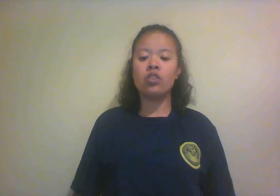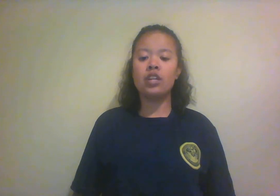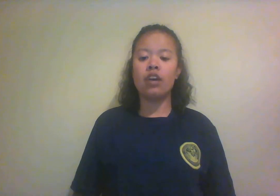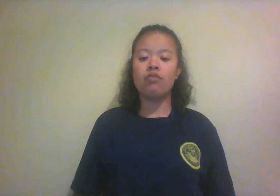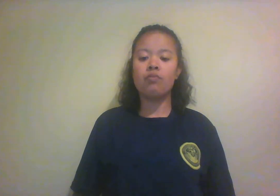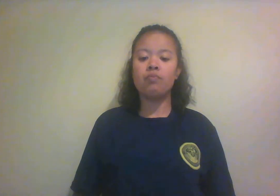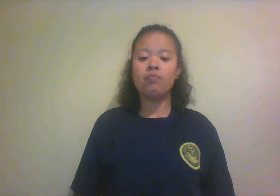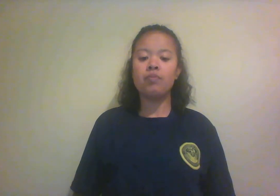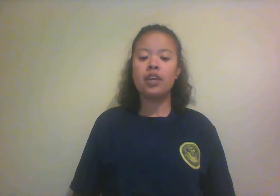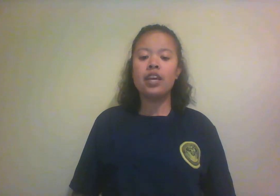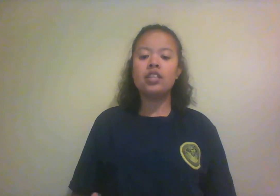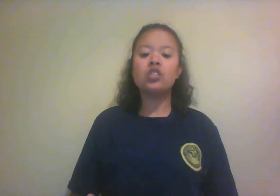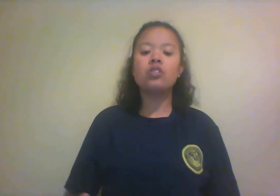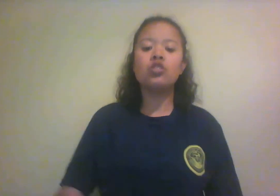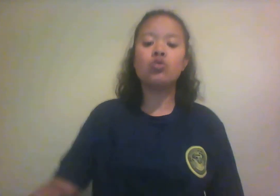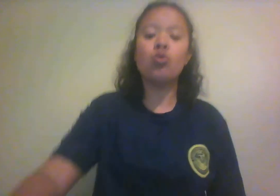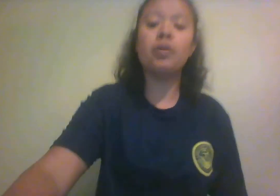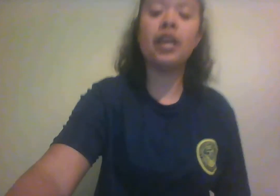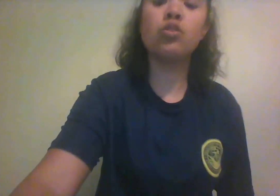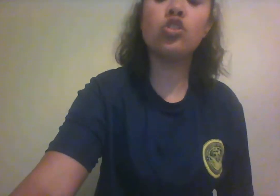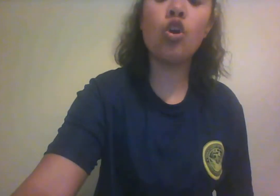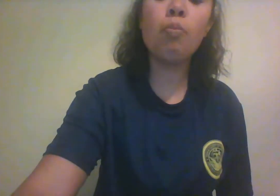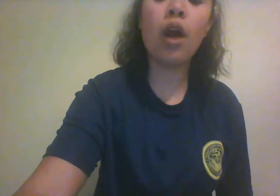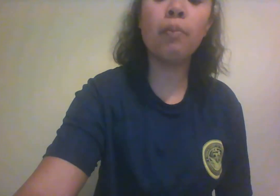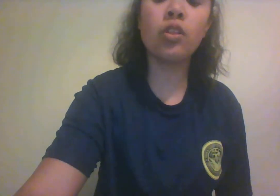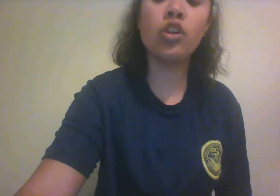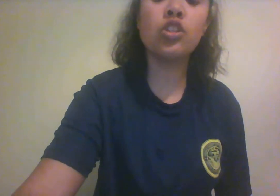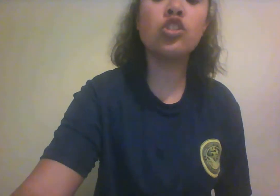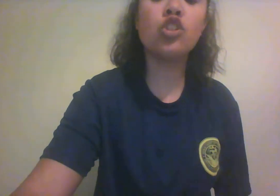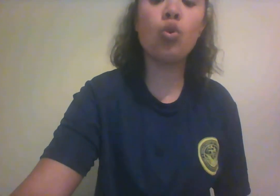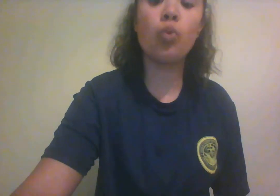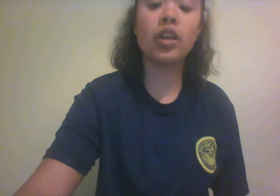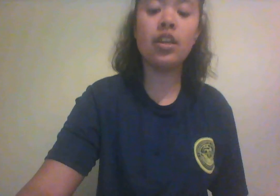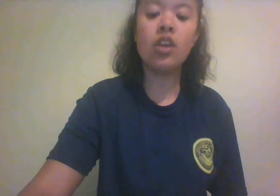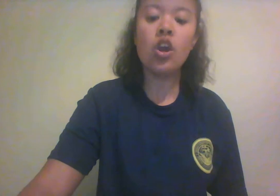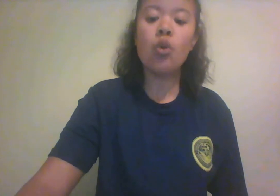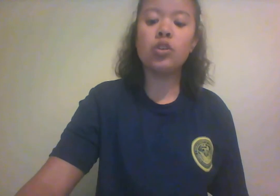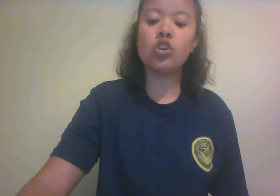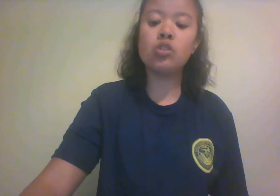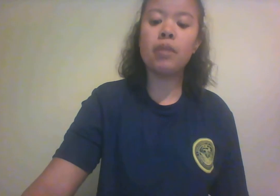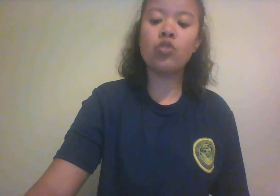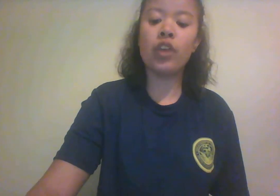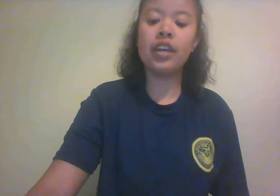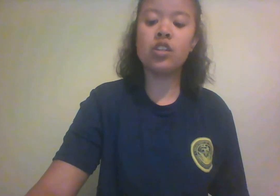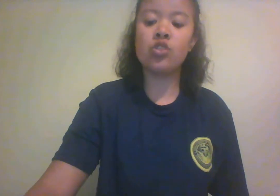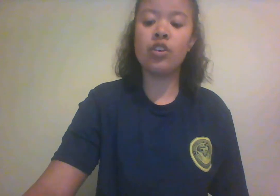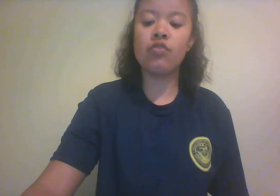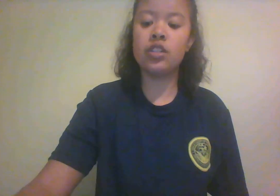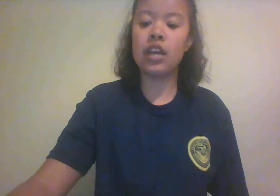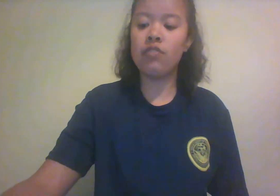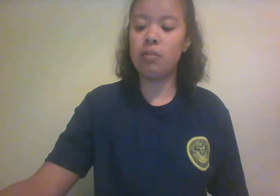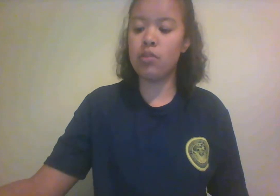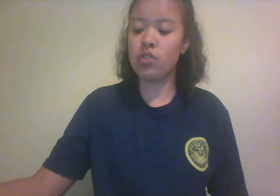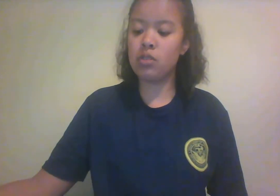Deaf. This school became so popular so quickly, which also made great history for the deaf and mute